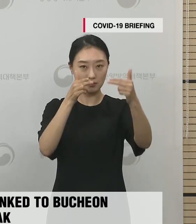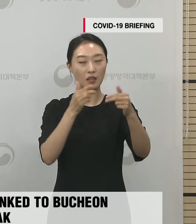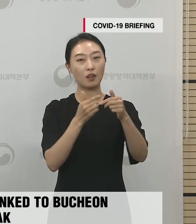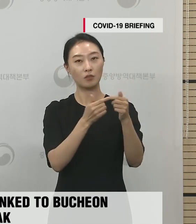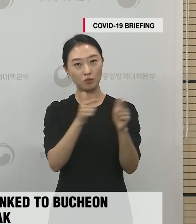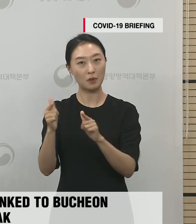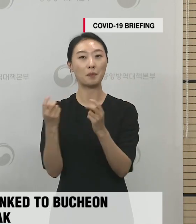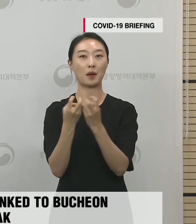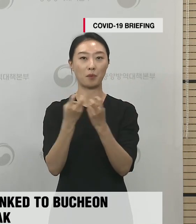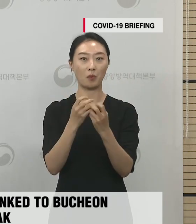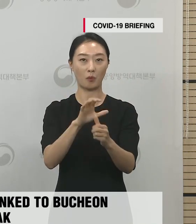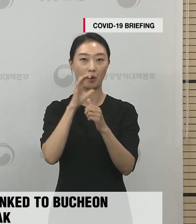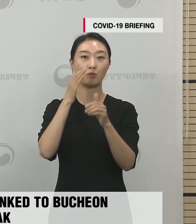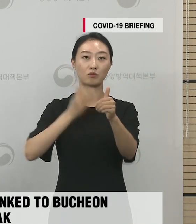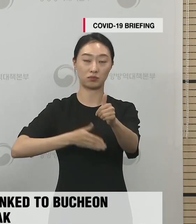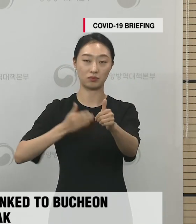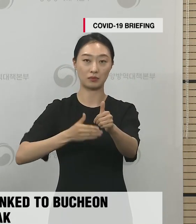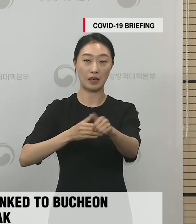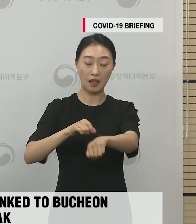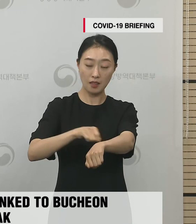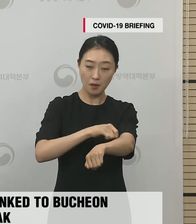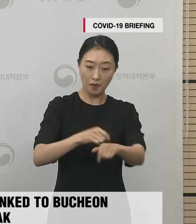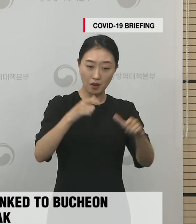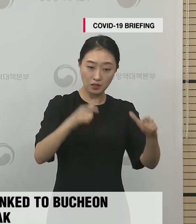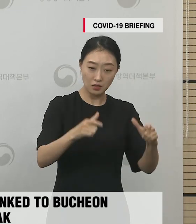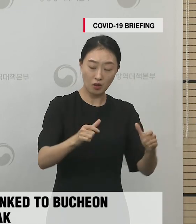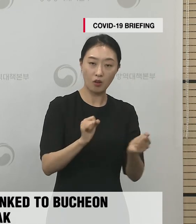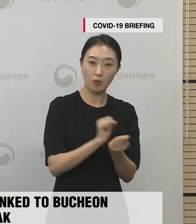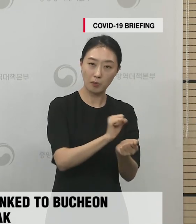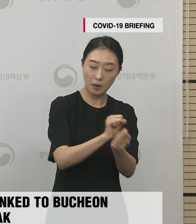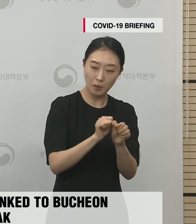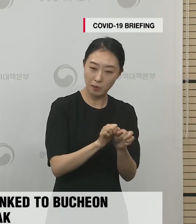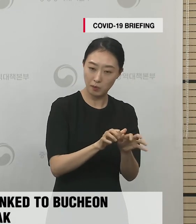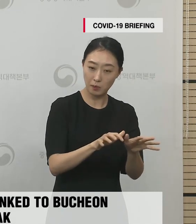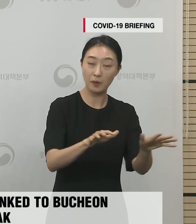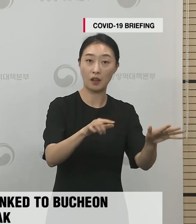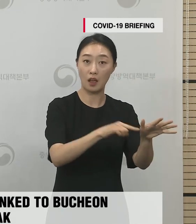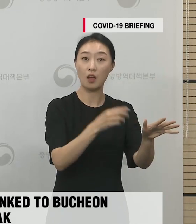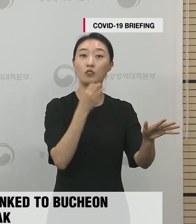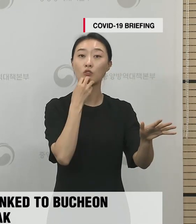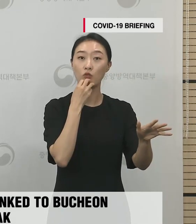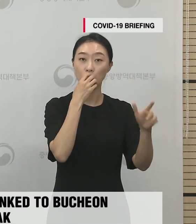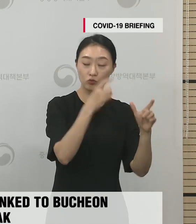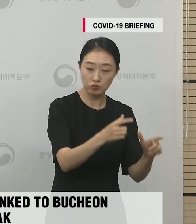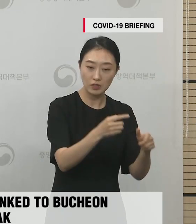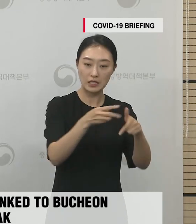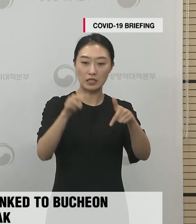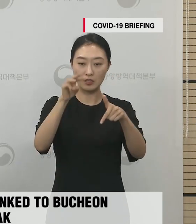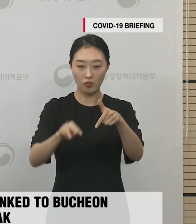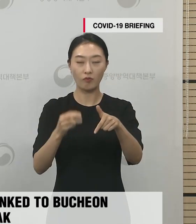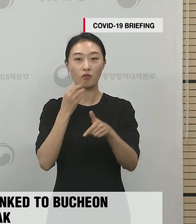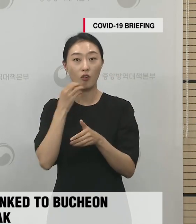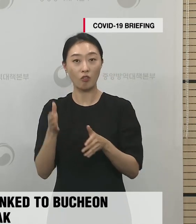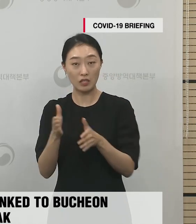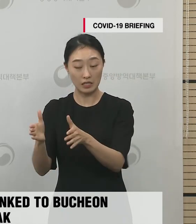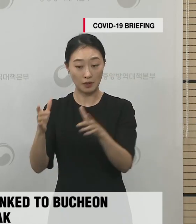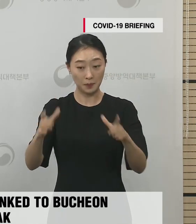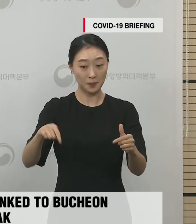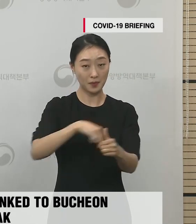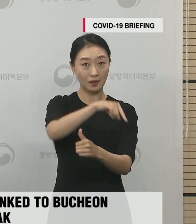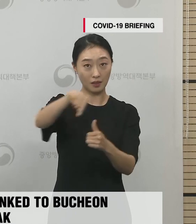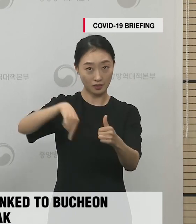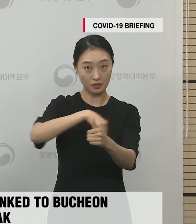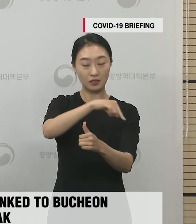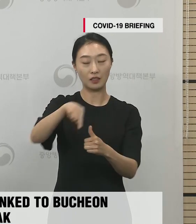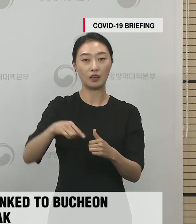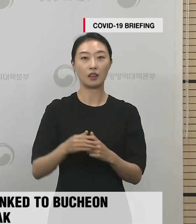non-face-to-face meetings. In particular, we see extended cluster infection in the